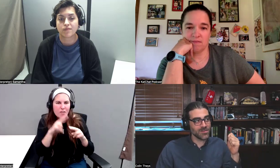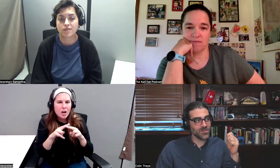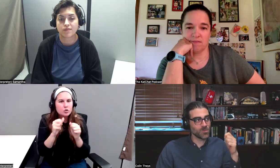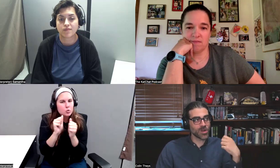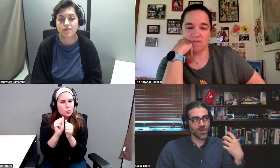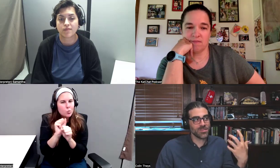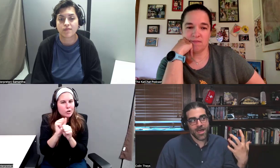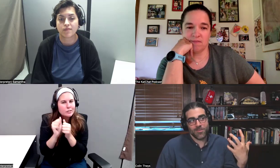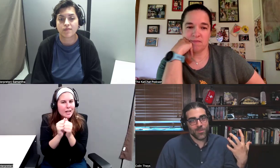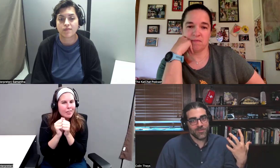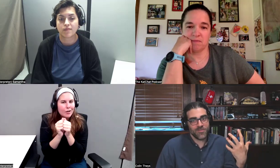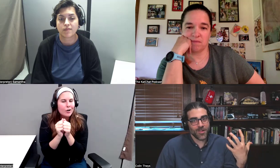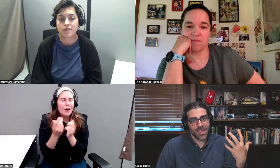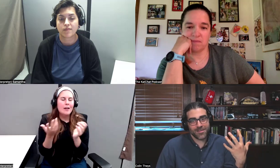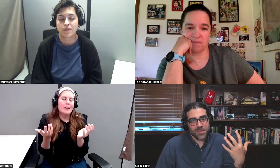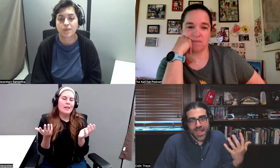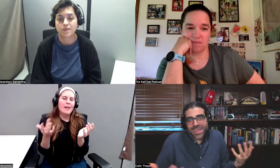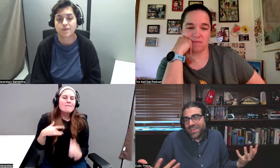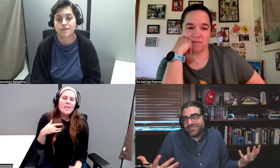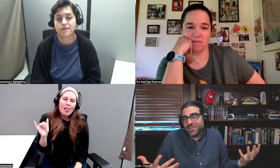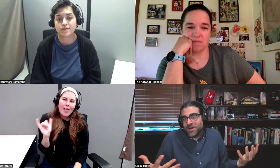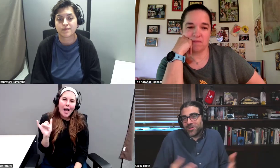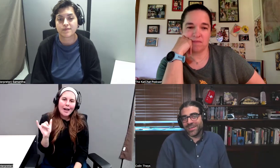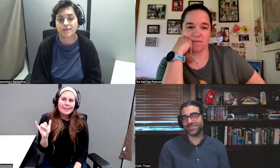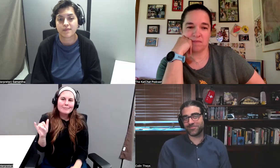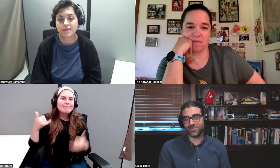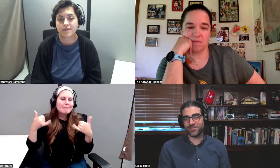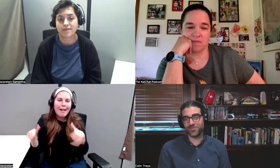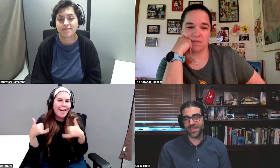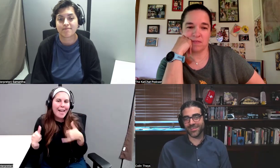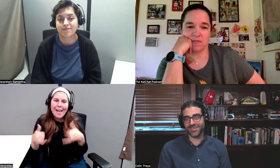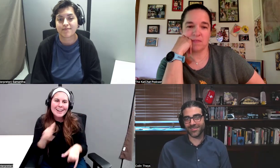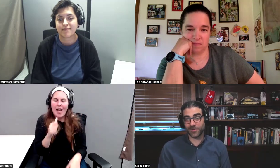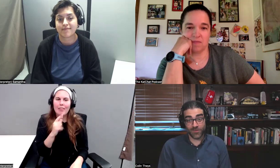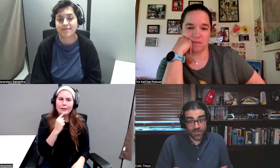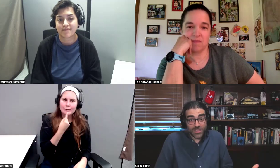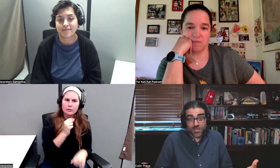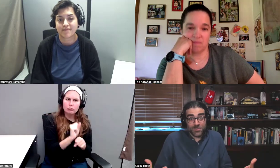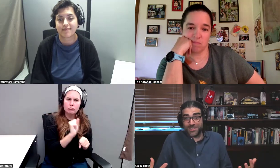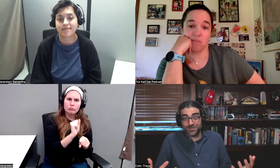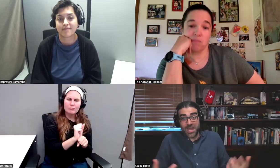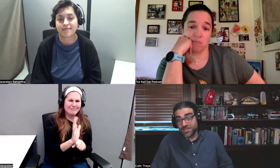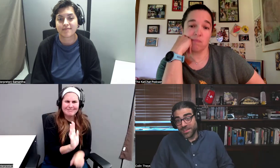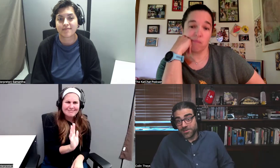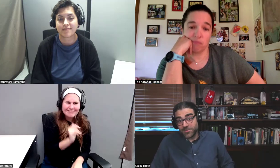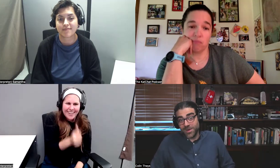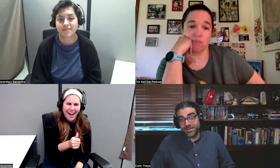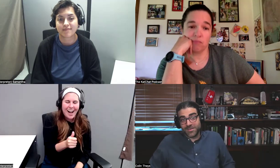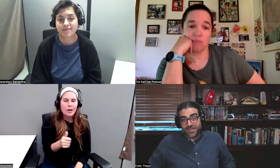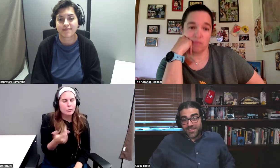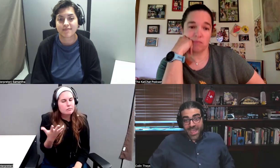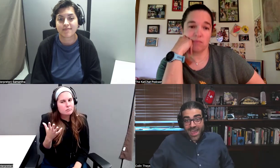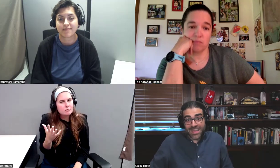and just working with them, it felt like playing. Like we were very efficient. We still shot everything,